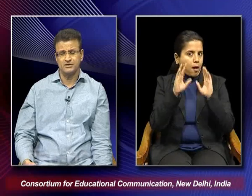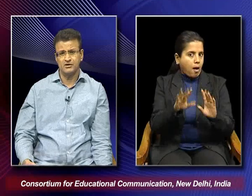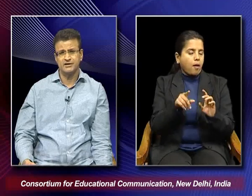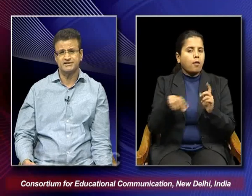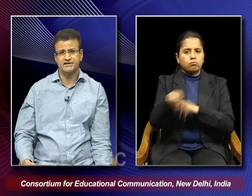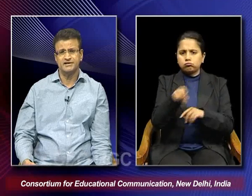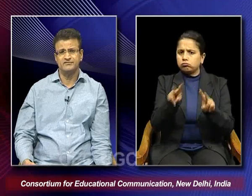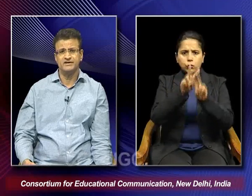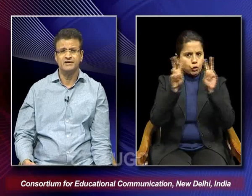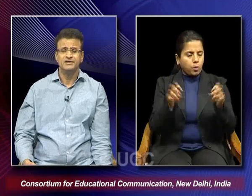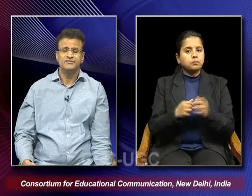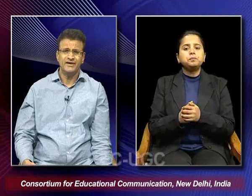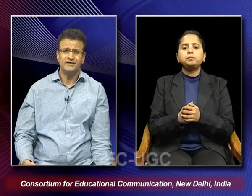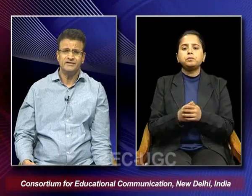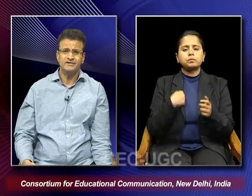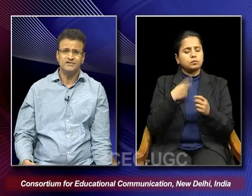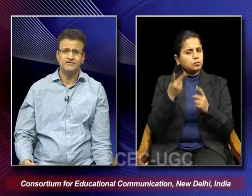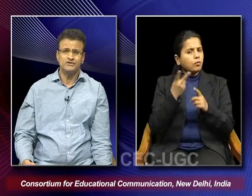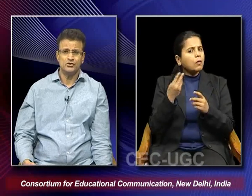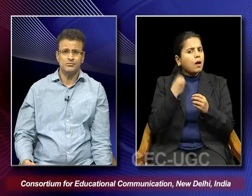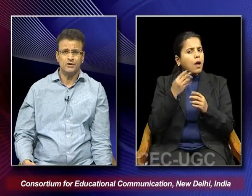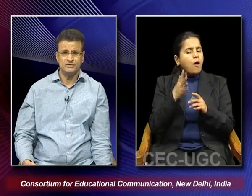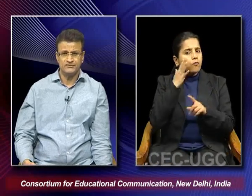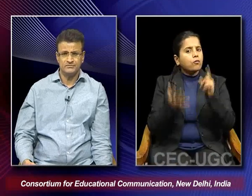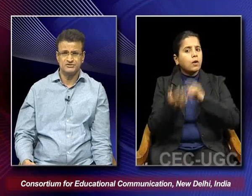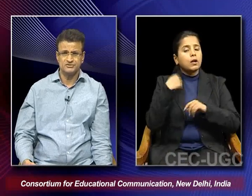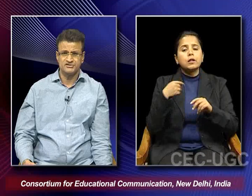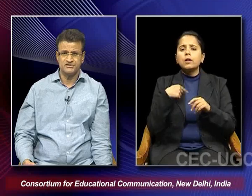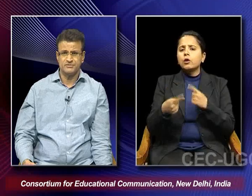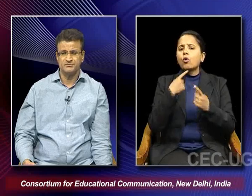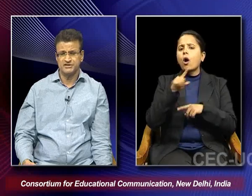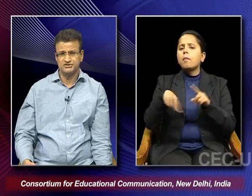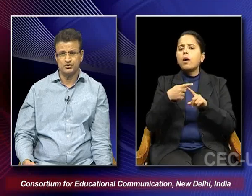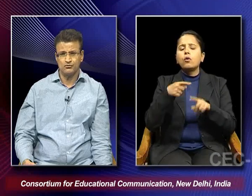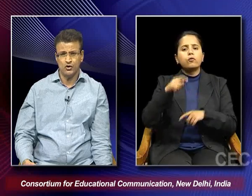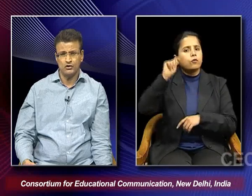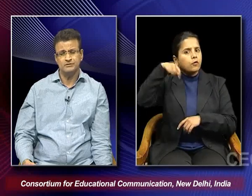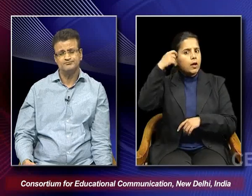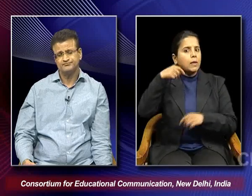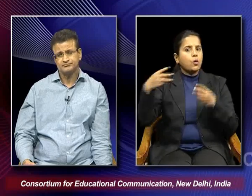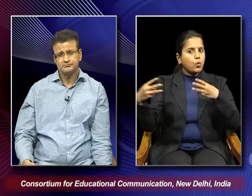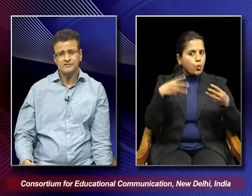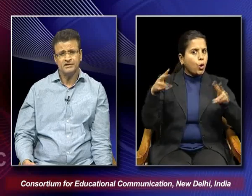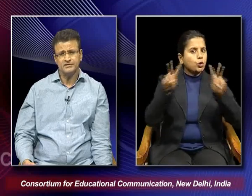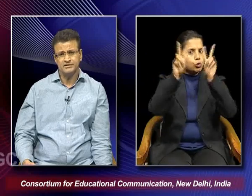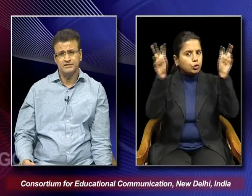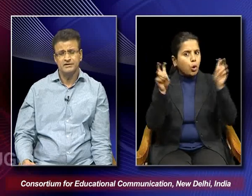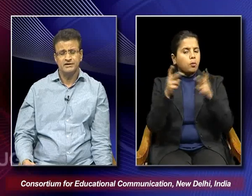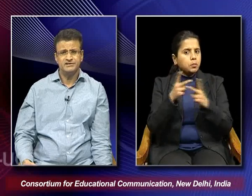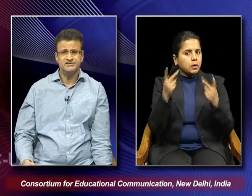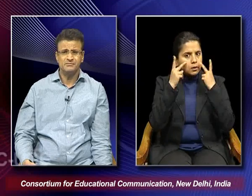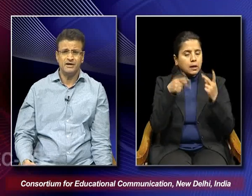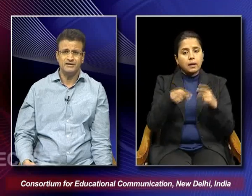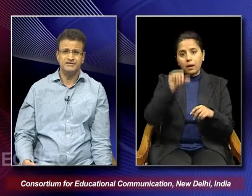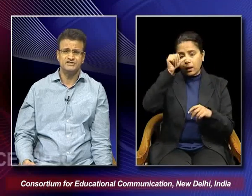particular context, and we find that when we talk about the films which have been based on war in the